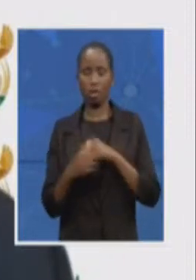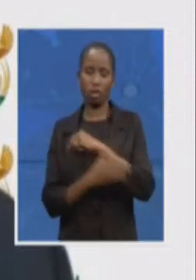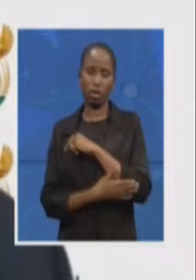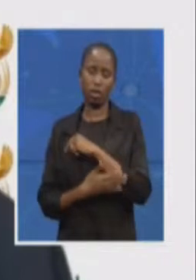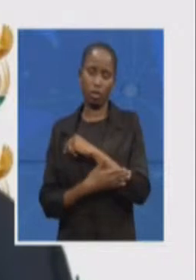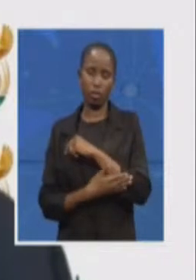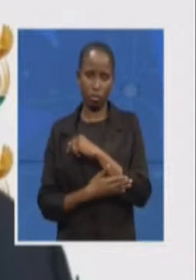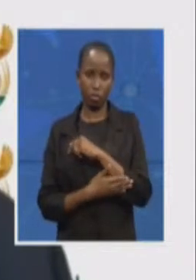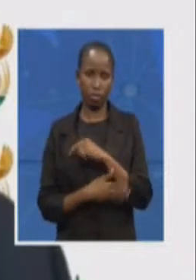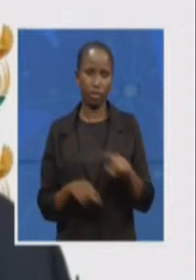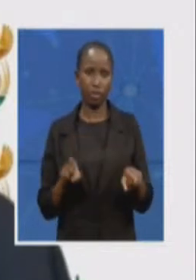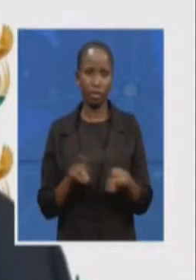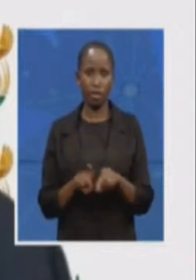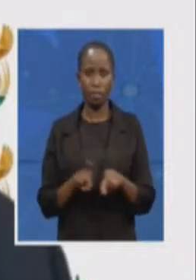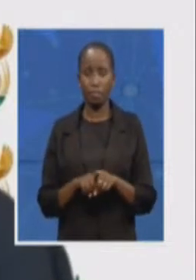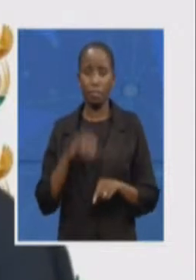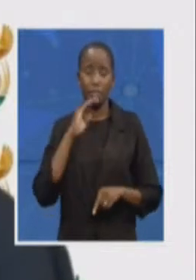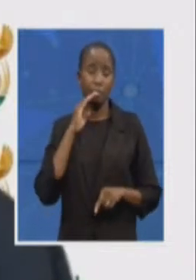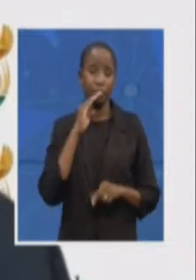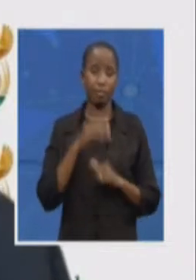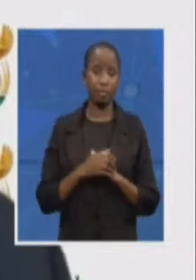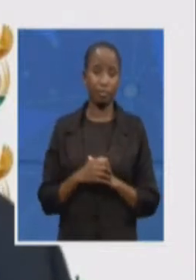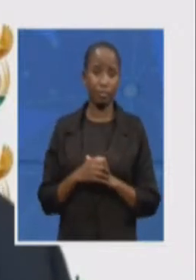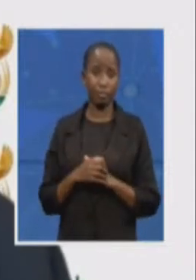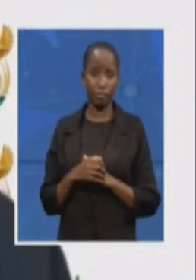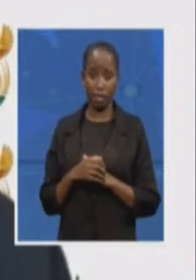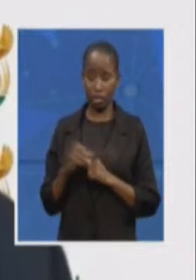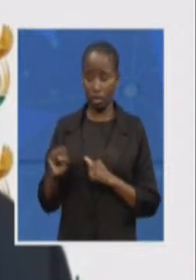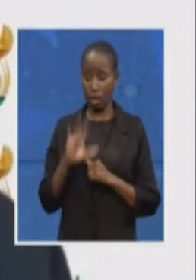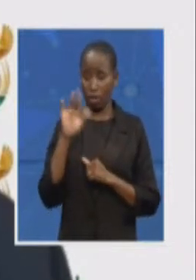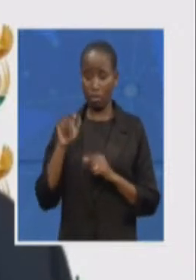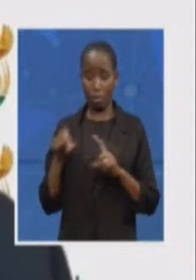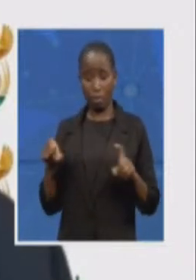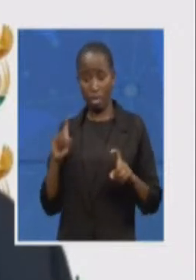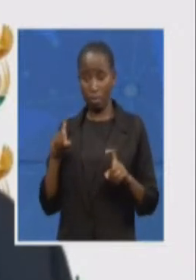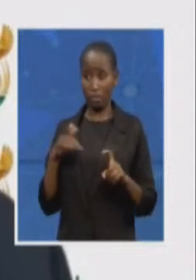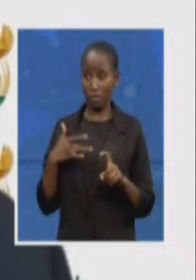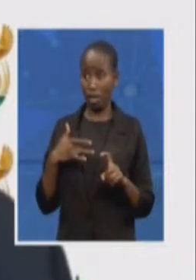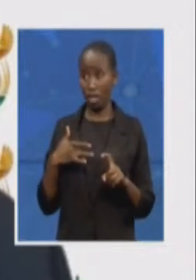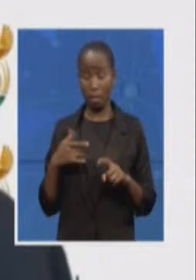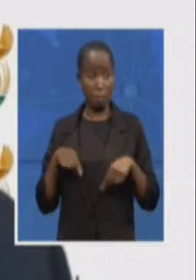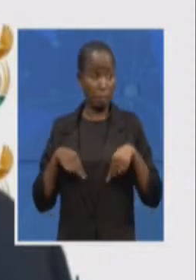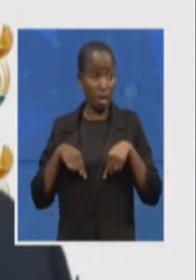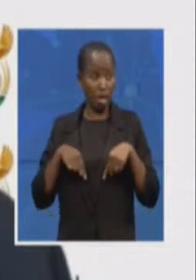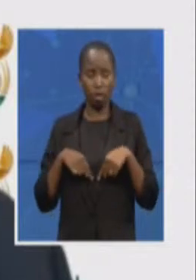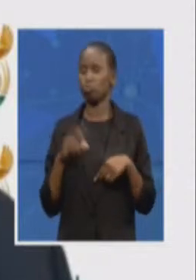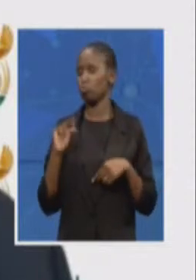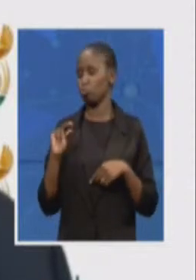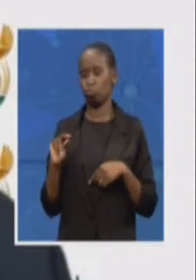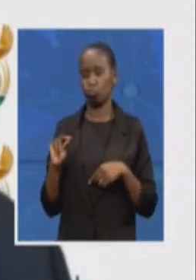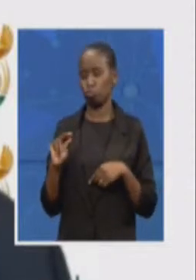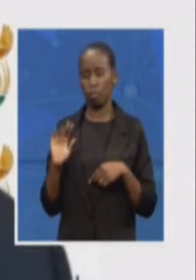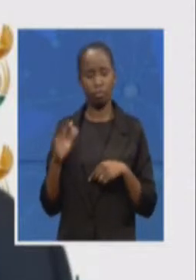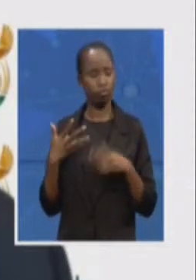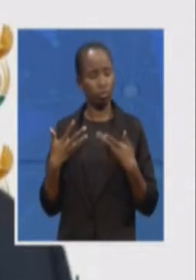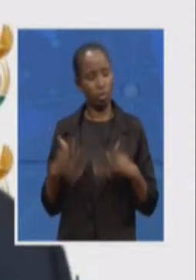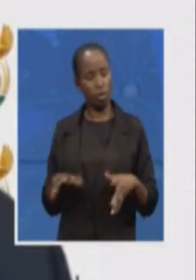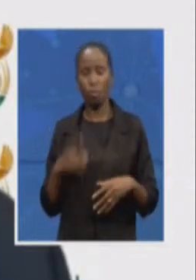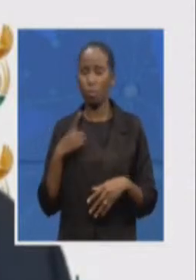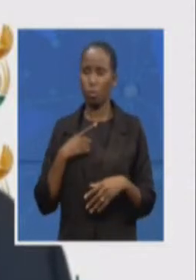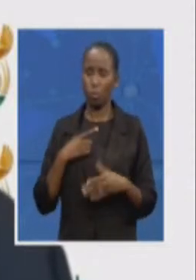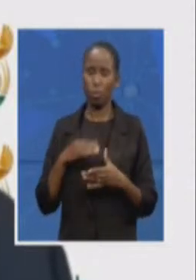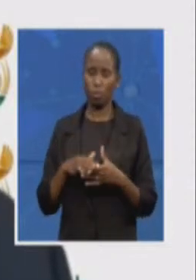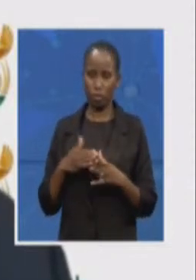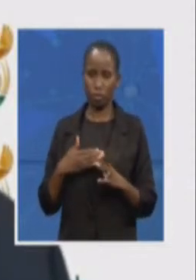South Africans to panic. We've been here before. This is no new territory. We are now more